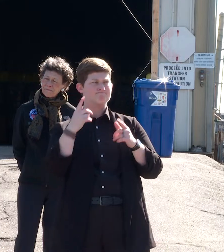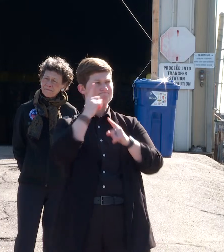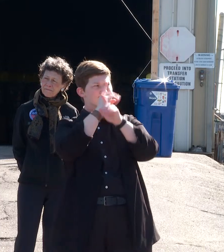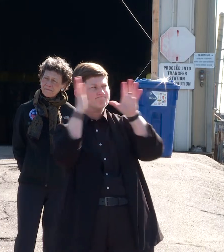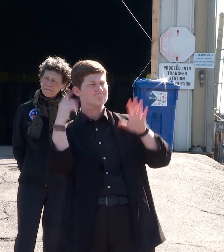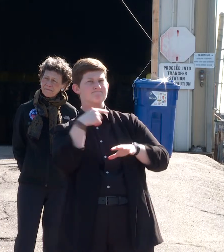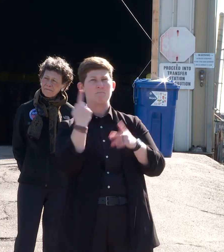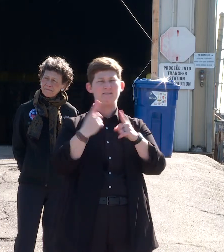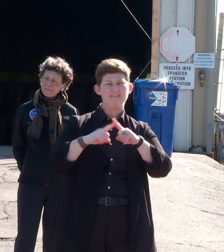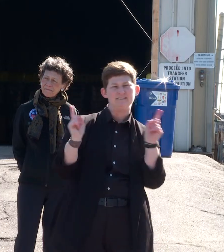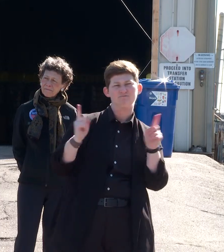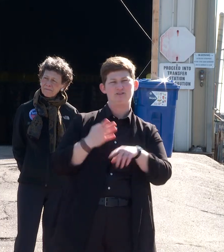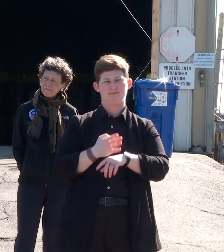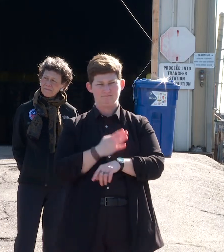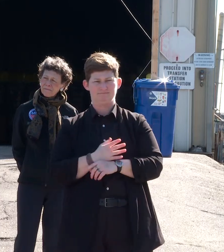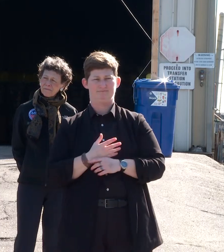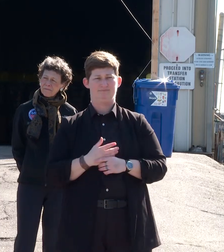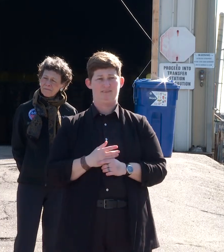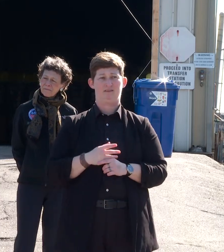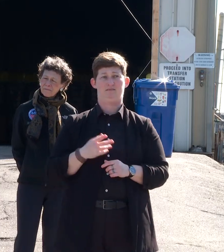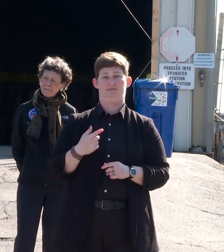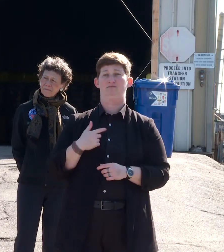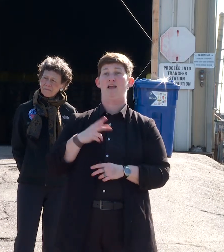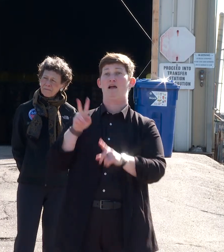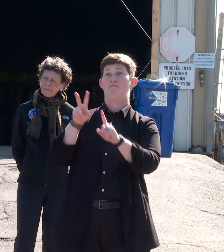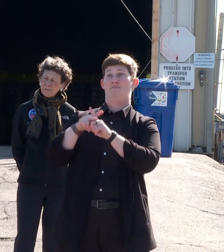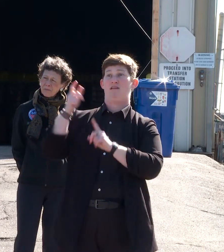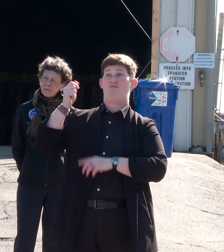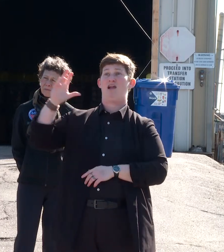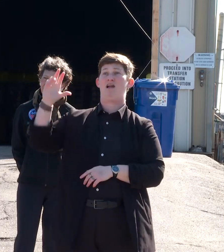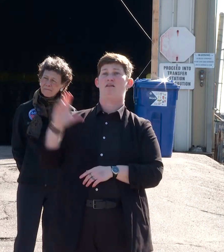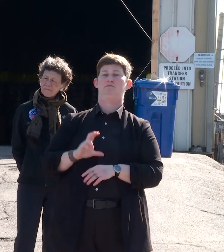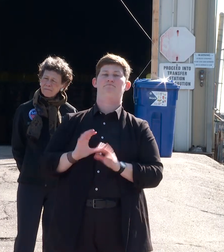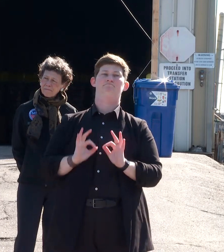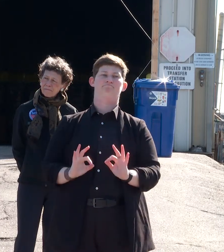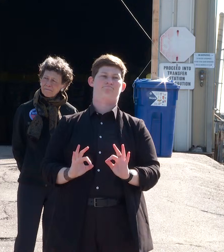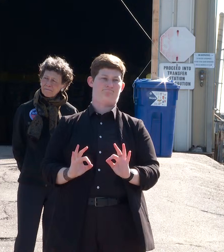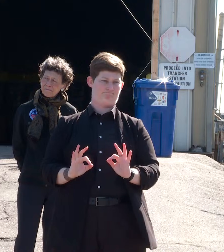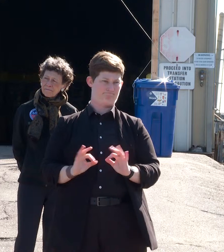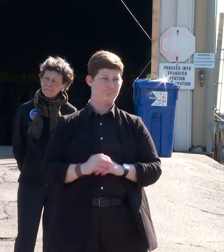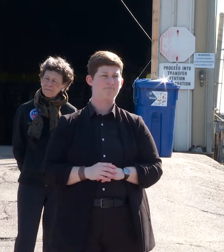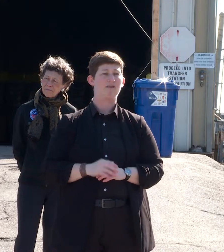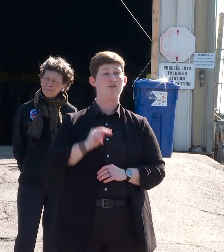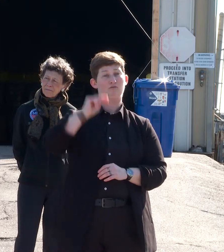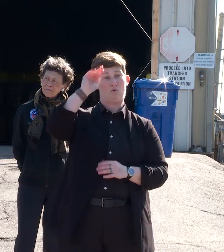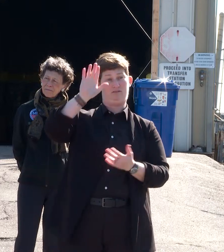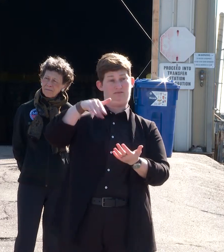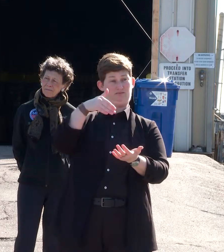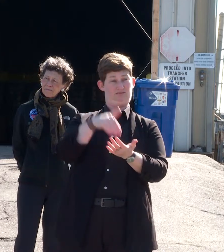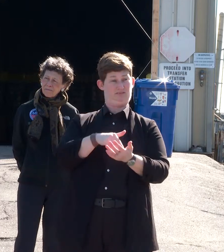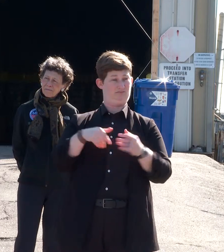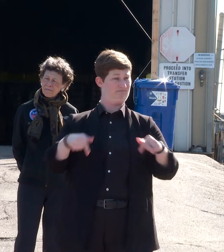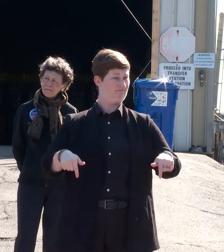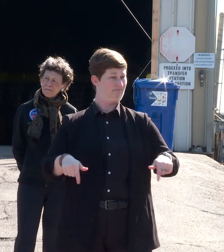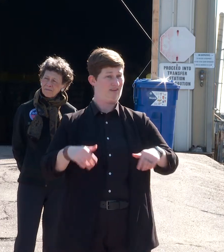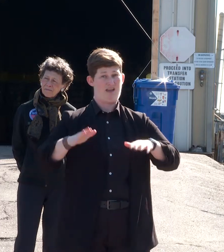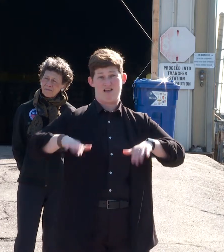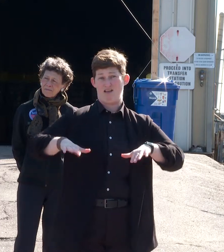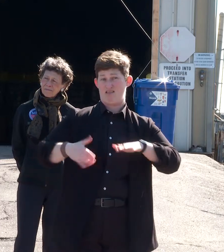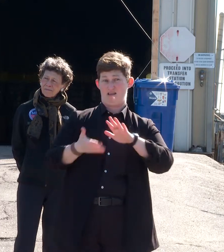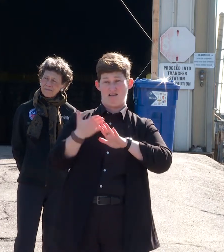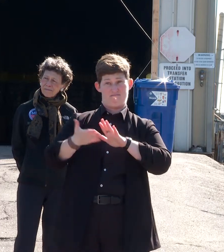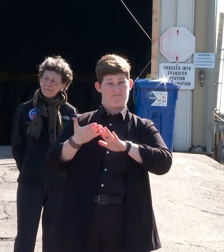this grant fits in so nicely. The North Transfer Station here hasn't been operational, but it's been a permitted facility